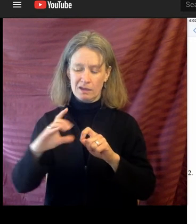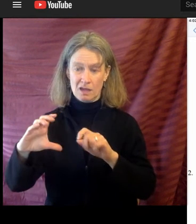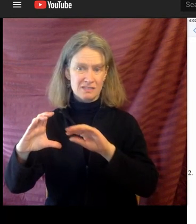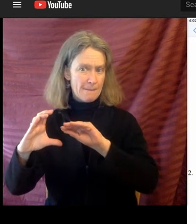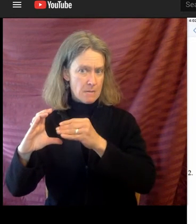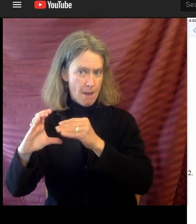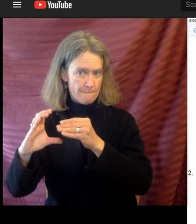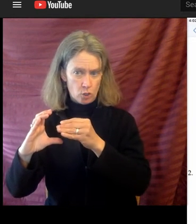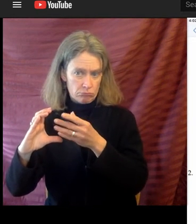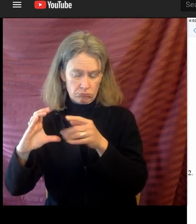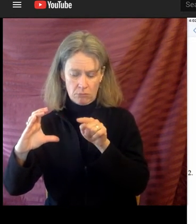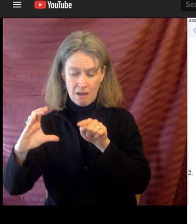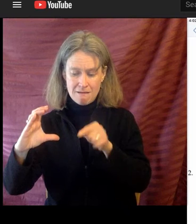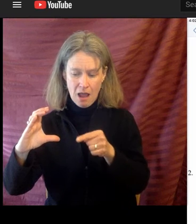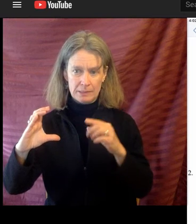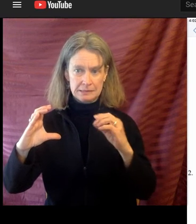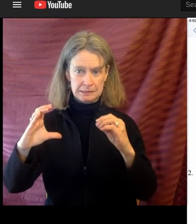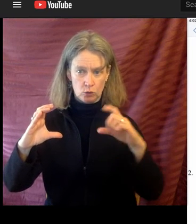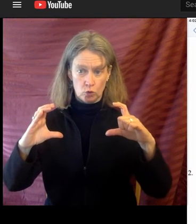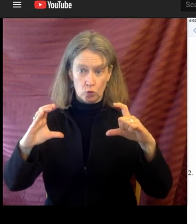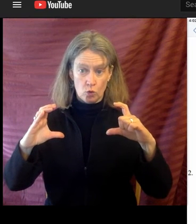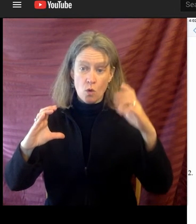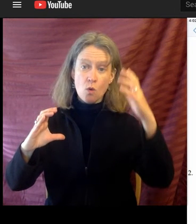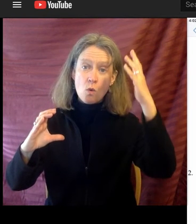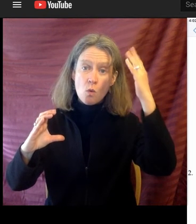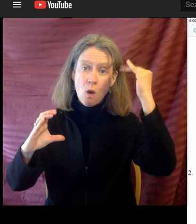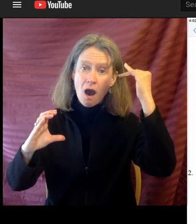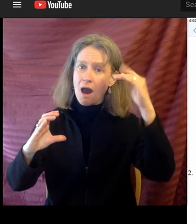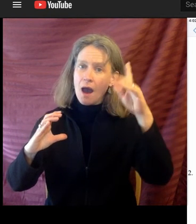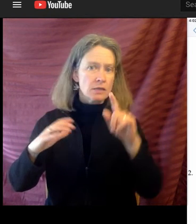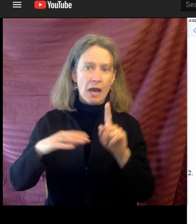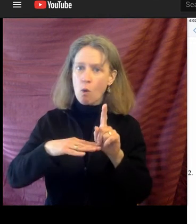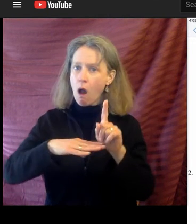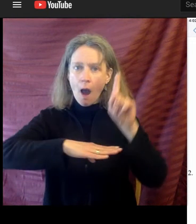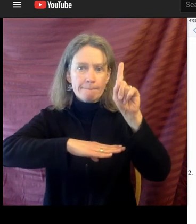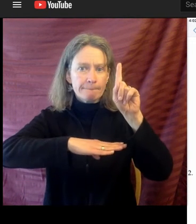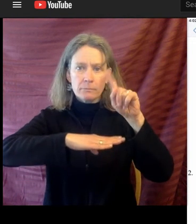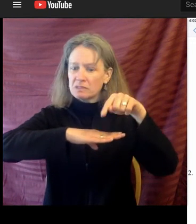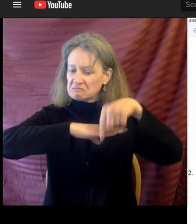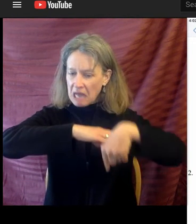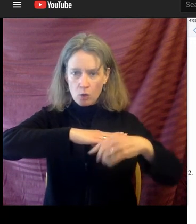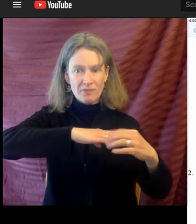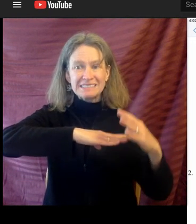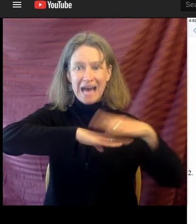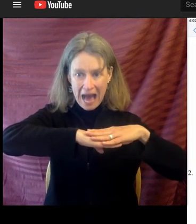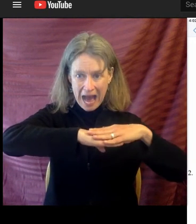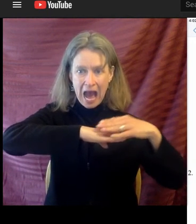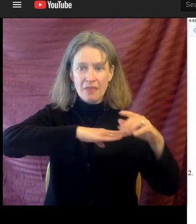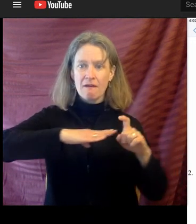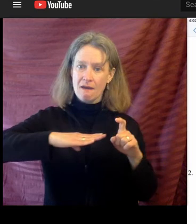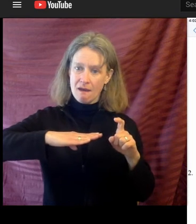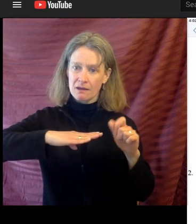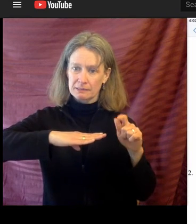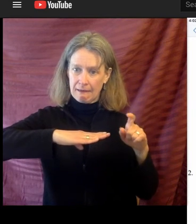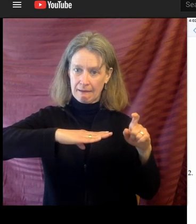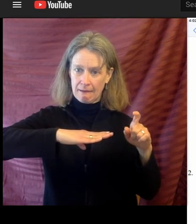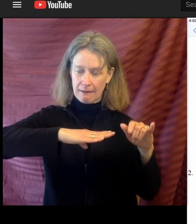haven't gone up anything and we haven't gone down anything. So anything on the